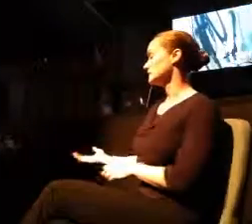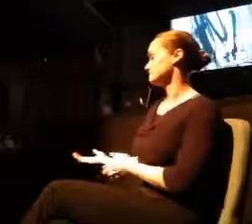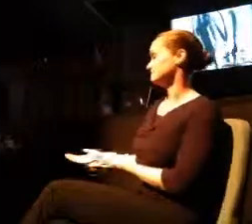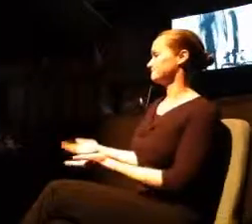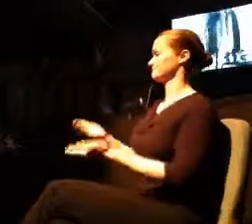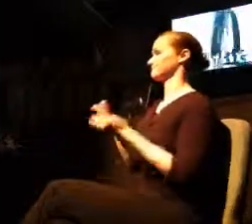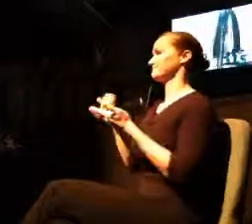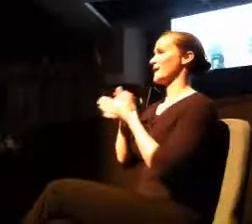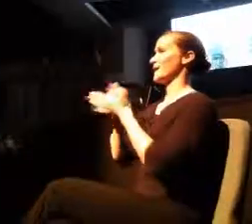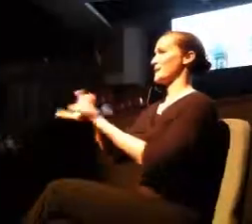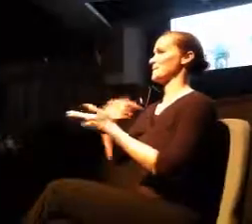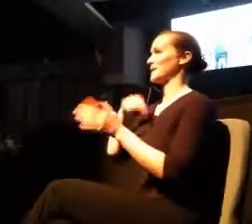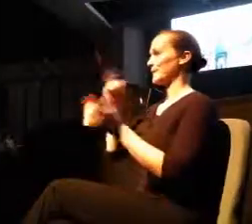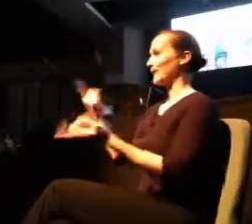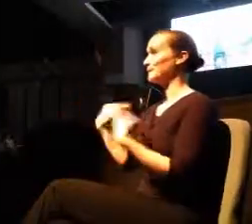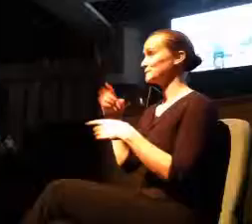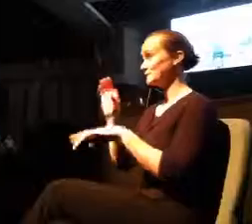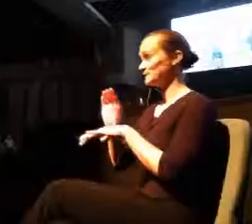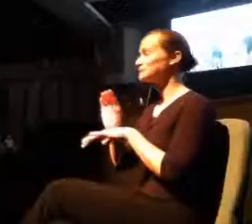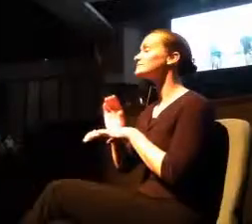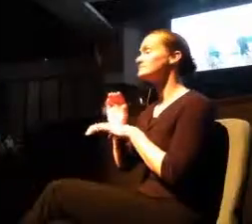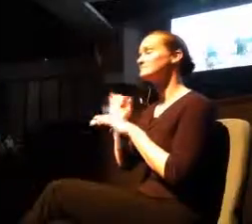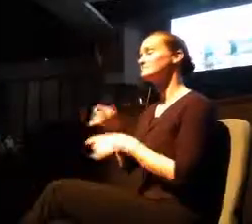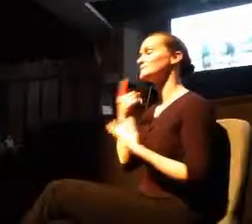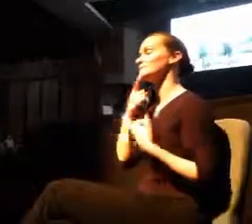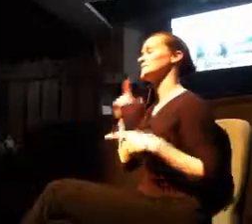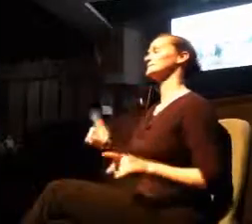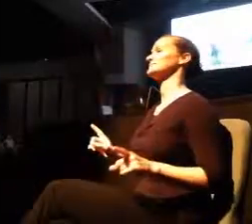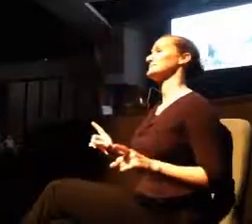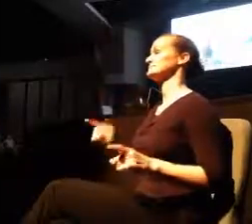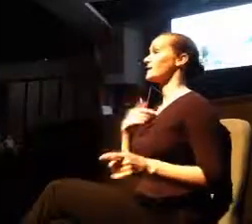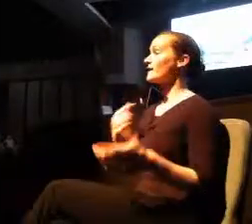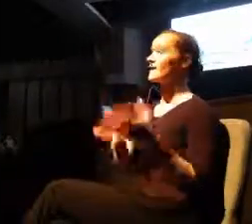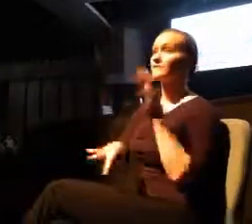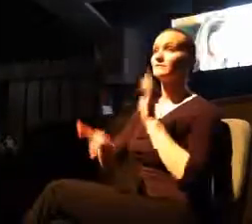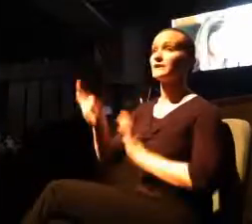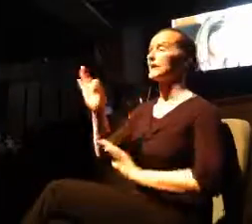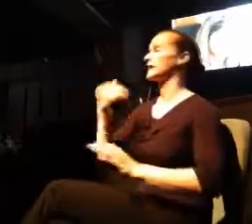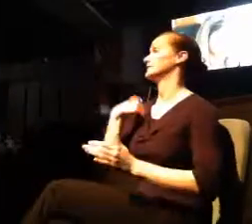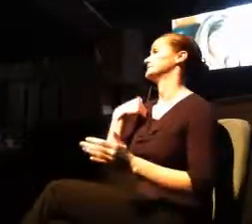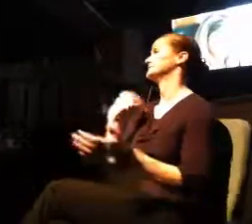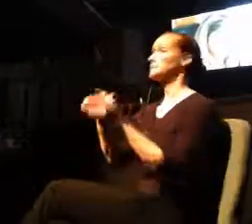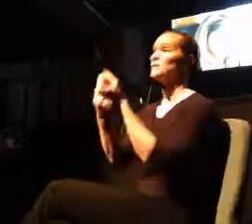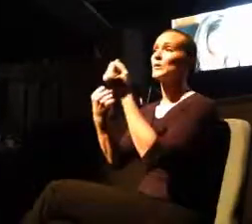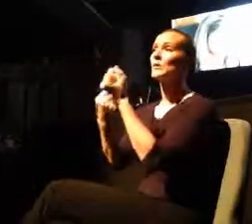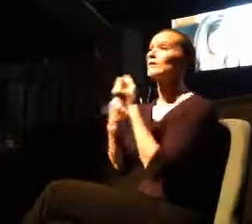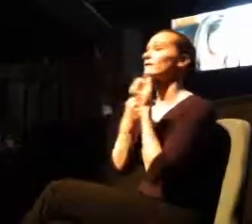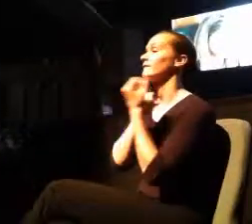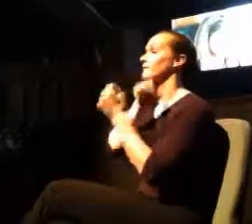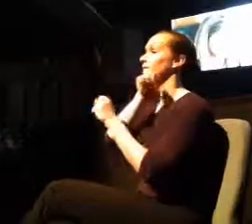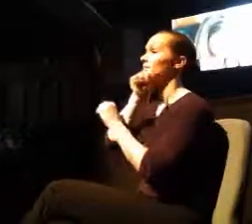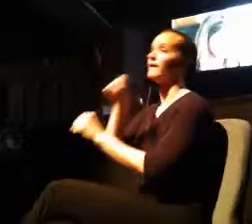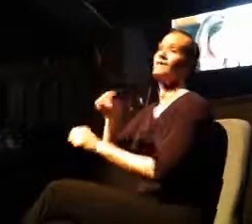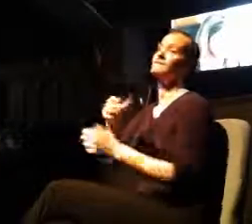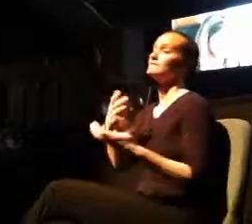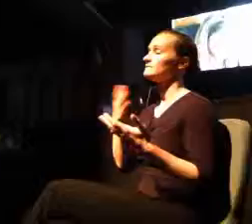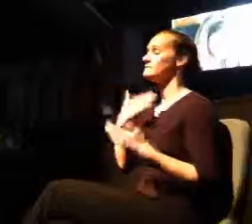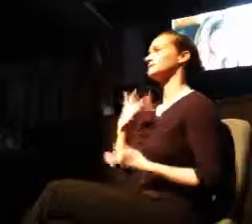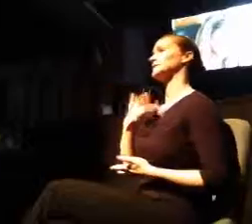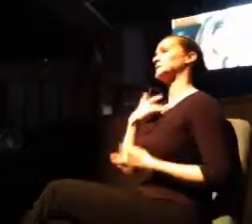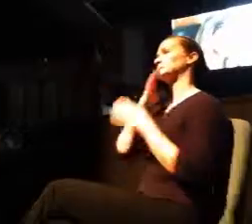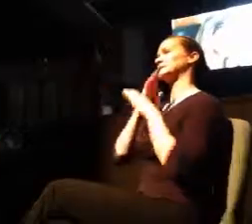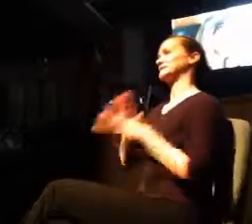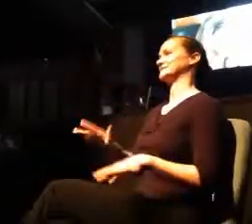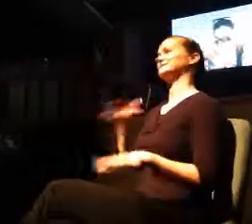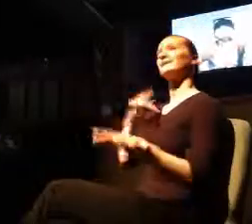that's exactly the way it worked, because I found the support, I found the love, I found the peace being there, and I